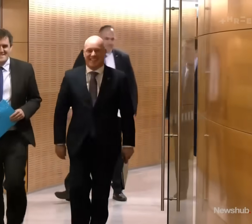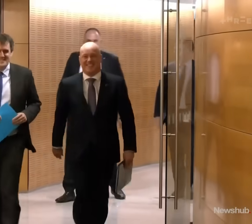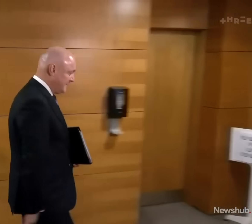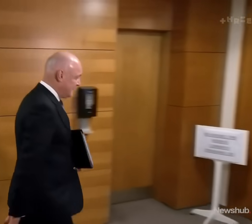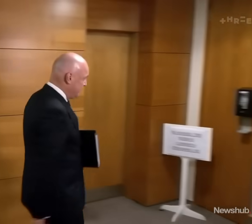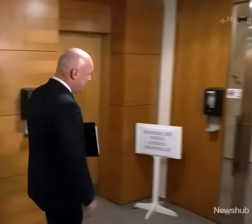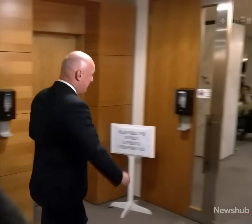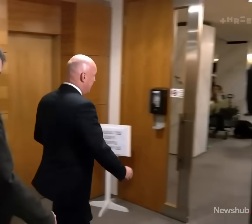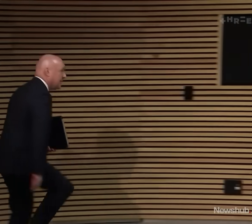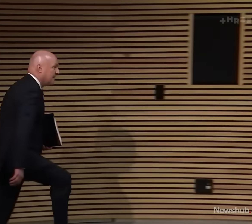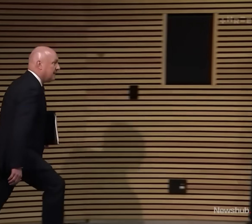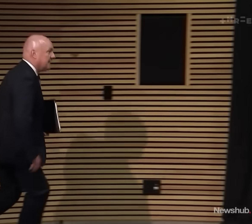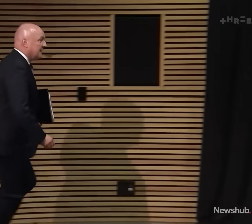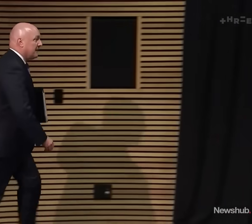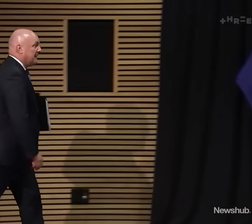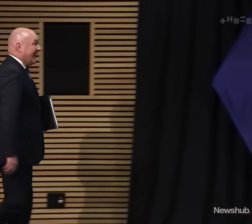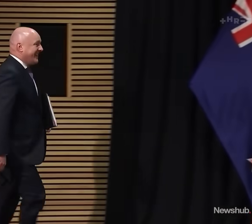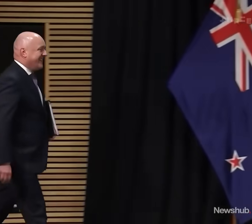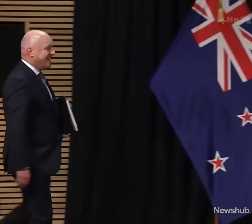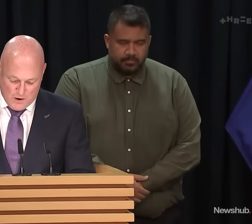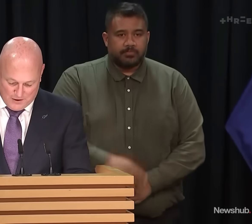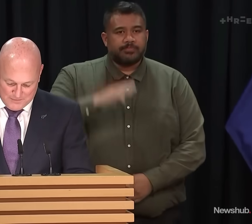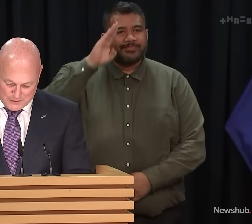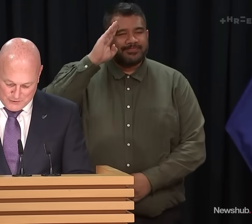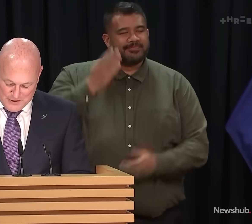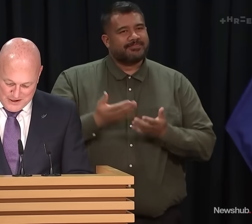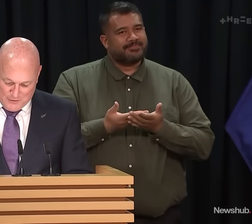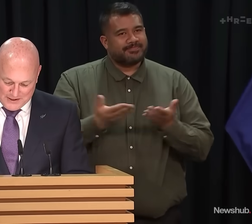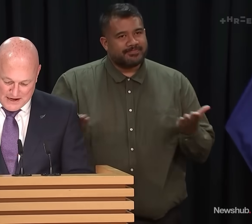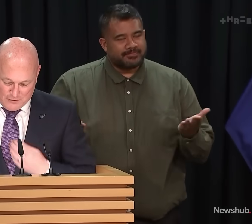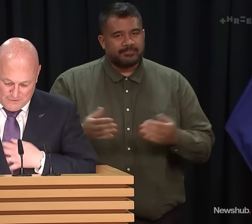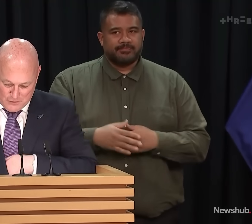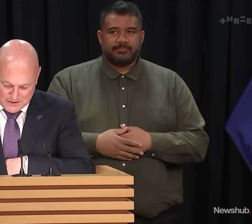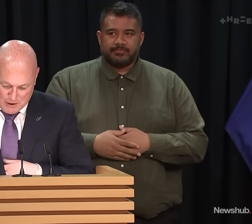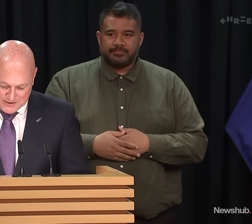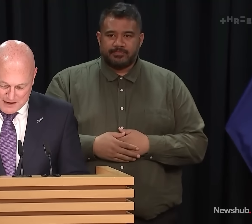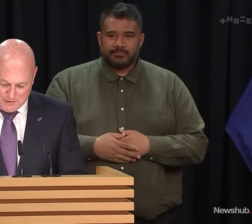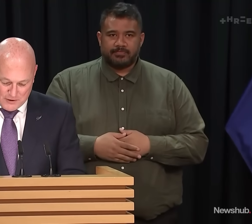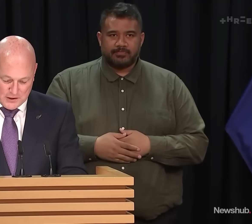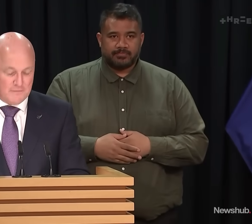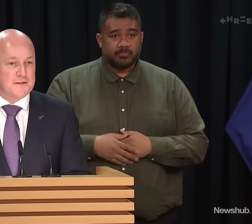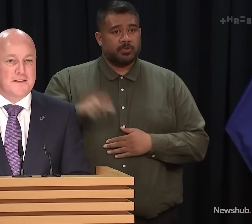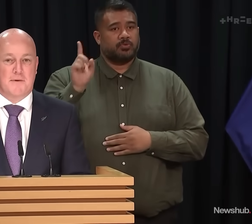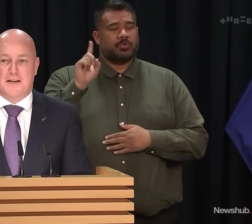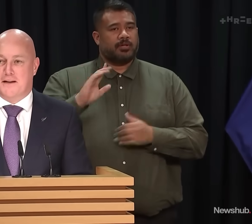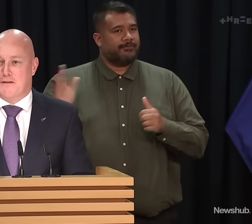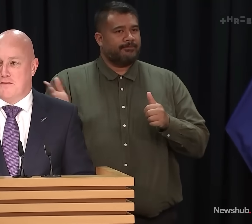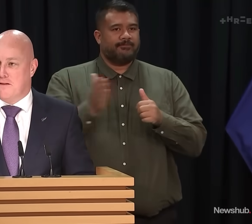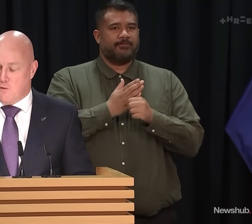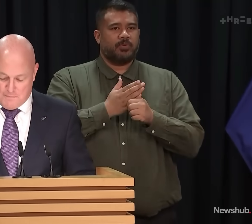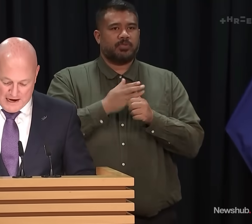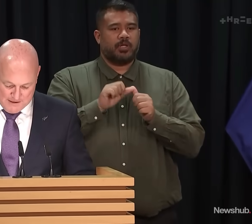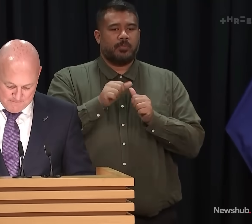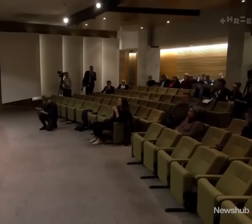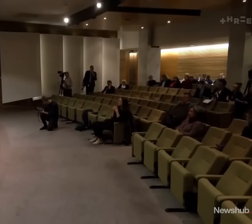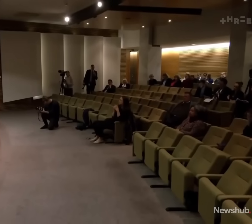A hop, skip and a jump to the podium of power. Welcome to what is our very first post-cabinet press conference in the beginning of the